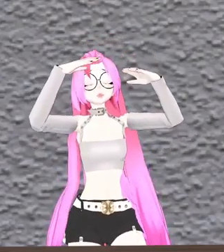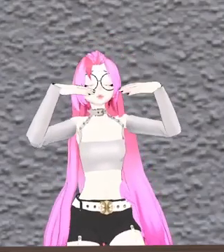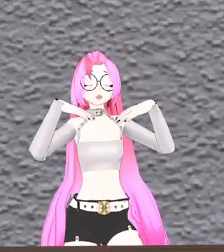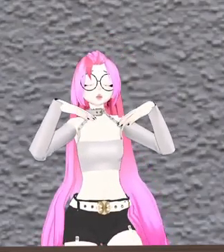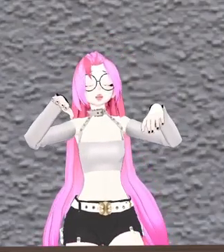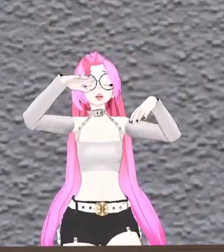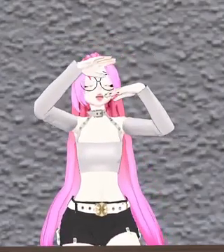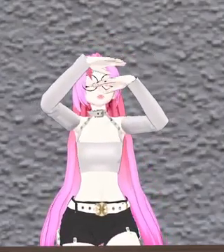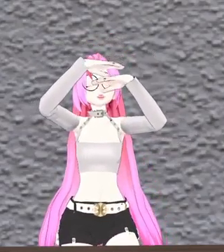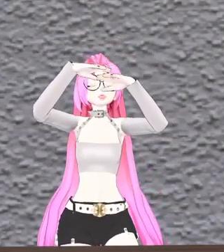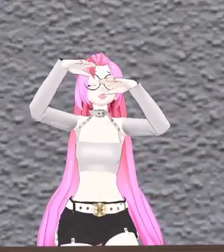Wow.